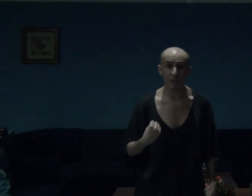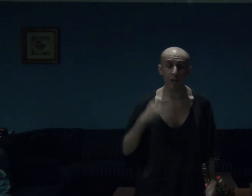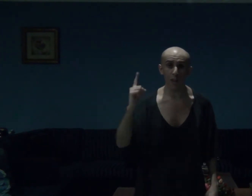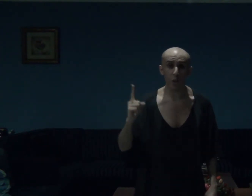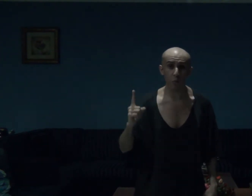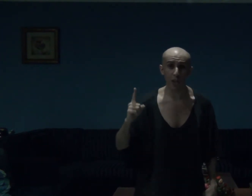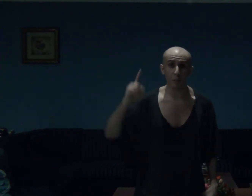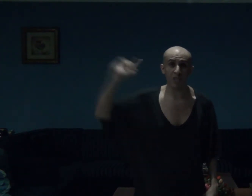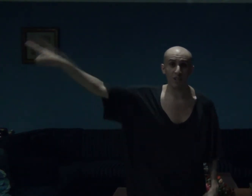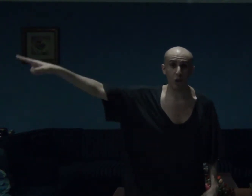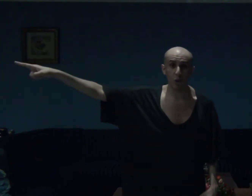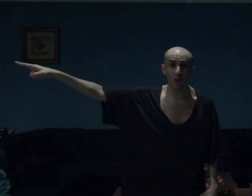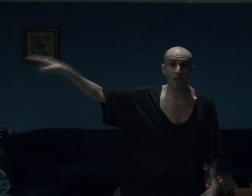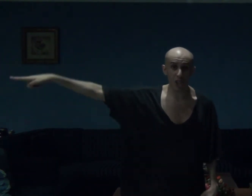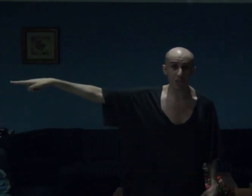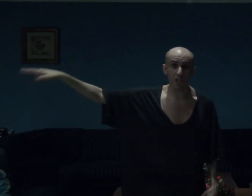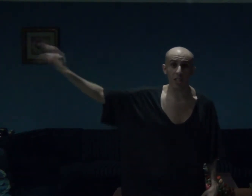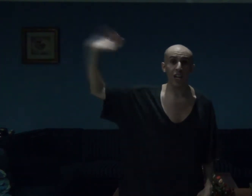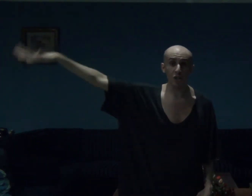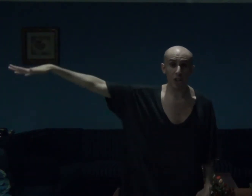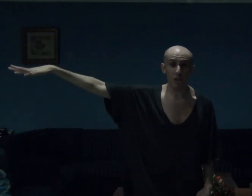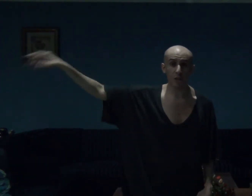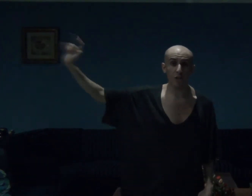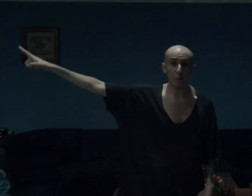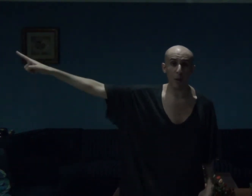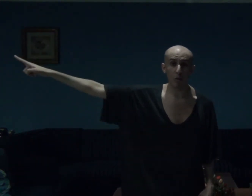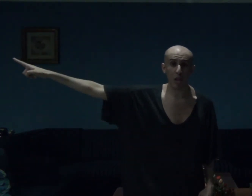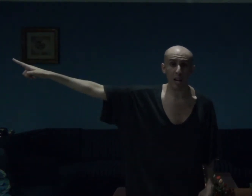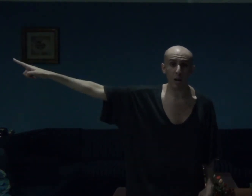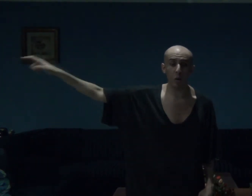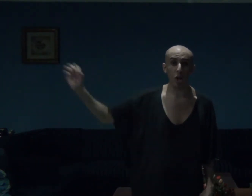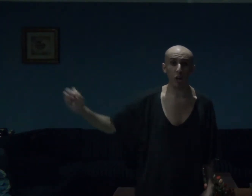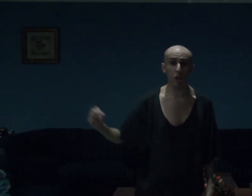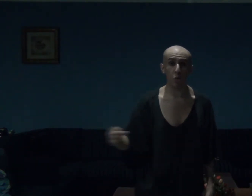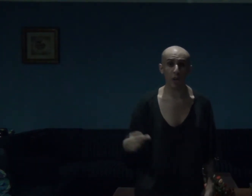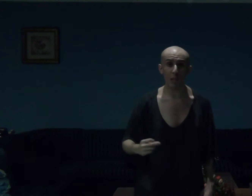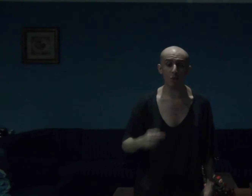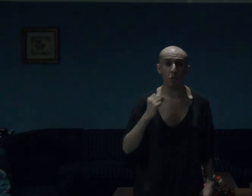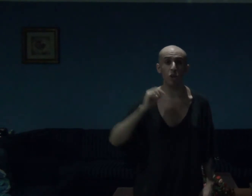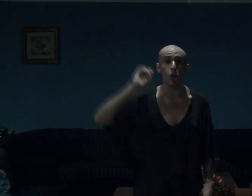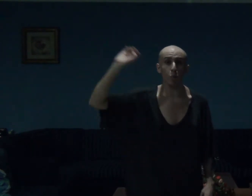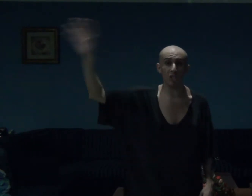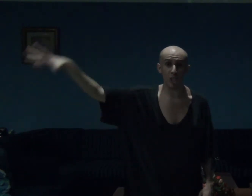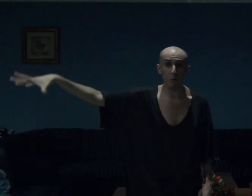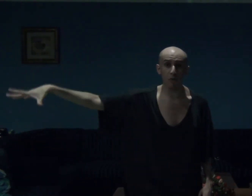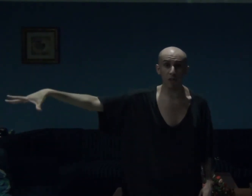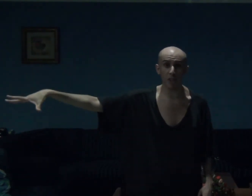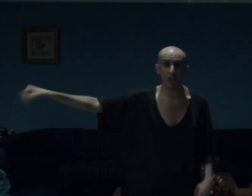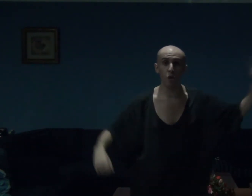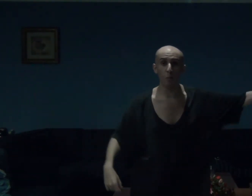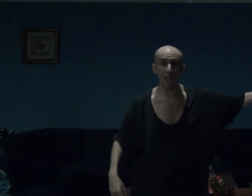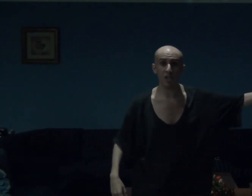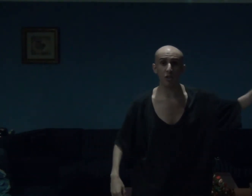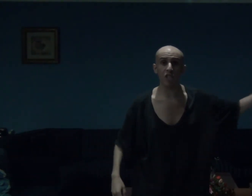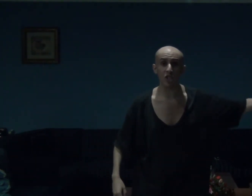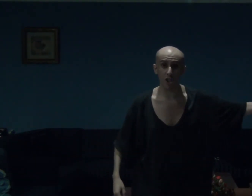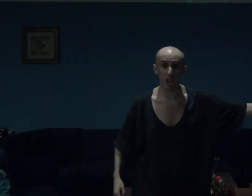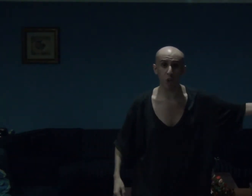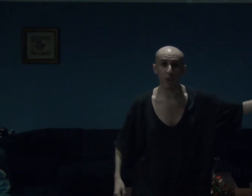Rick Grimes had told Jessie and others about how Carl Grimes will always come first, no matter the children